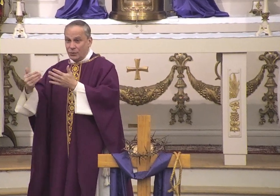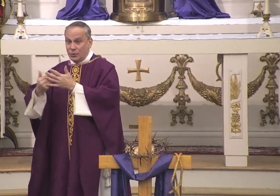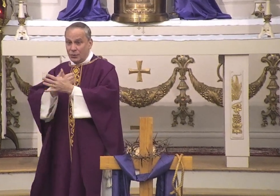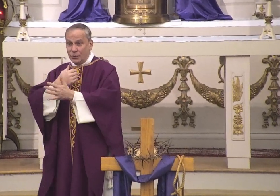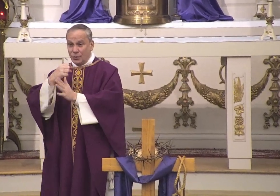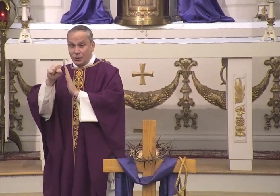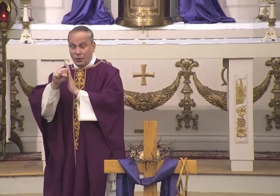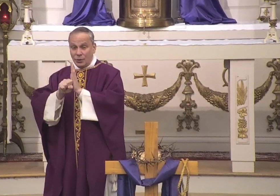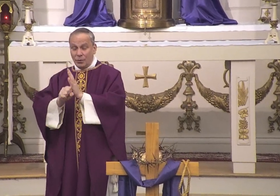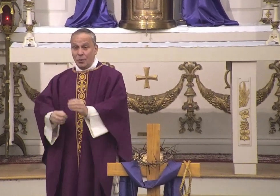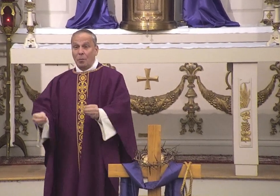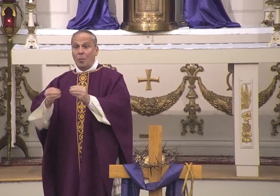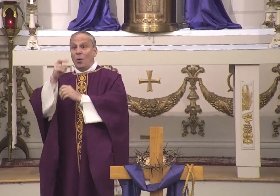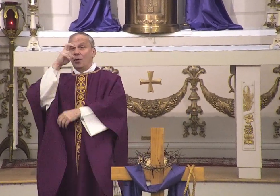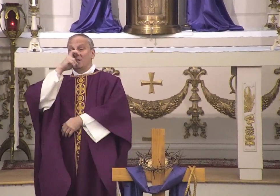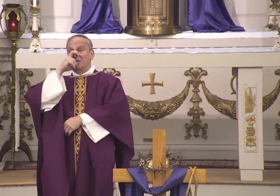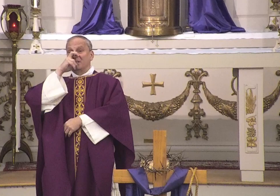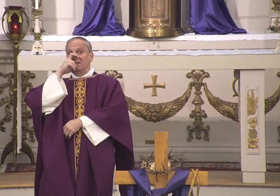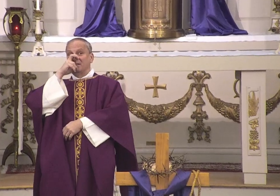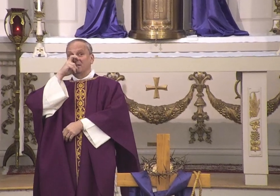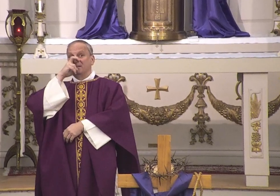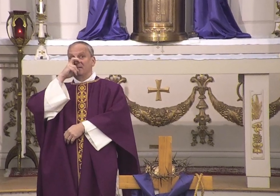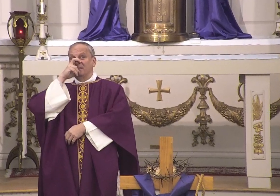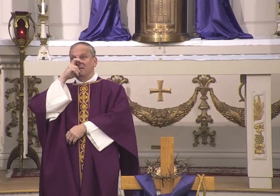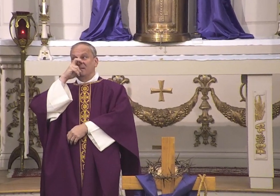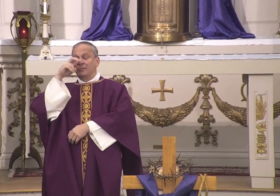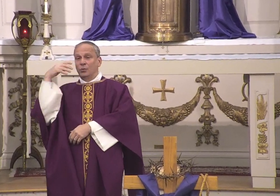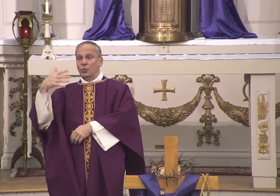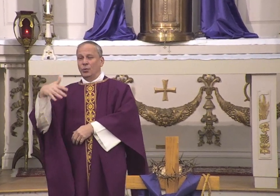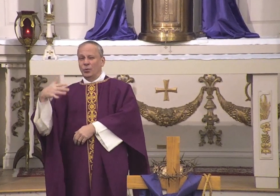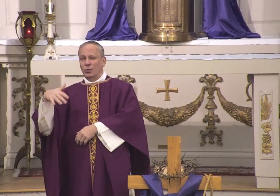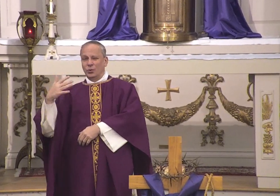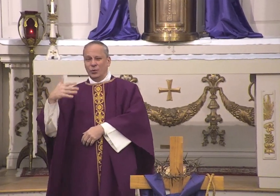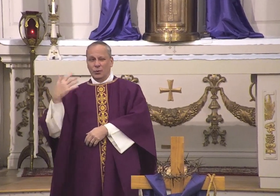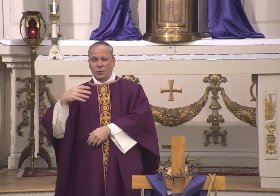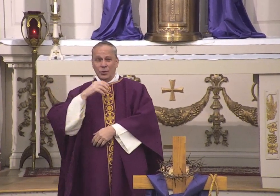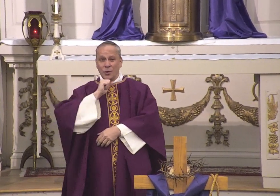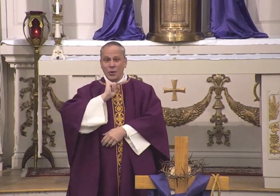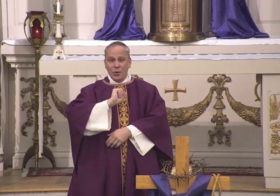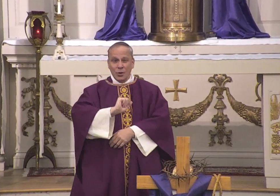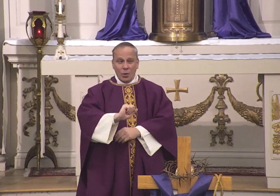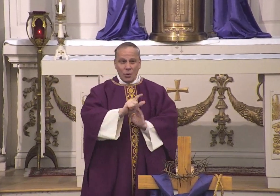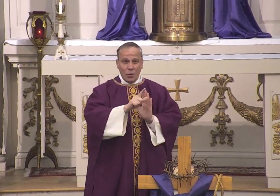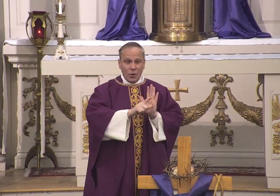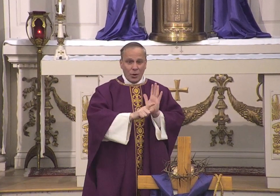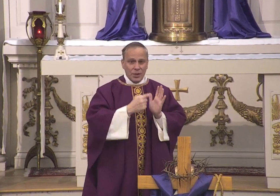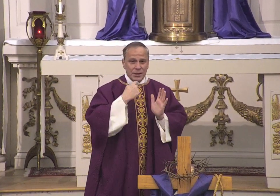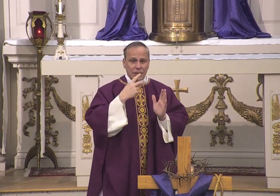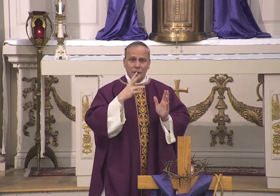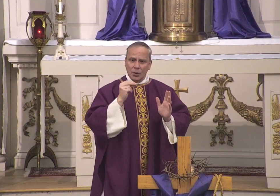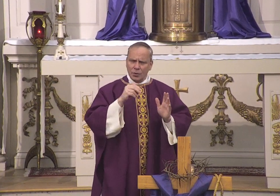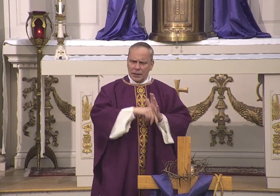But Jesus clearly shows us today that the New Testament is actually more strict.